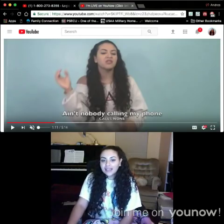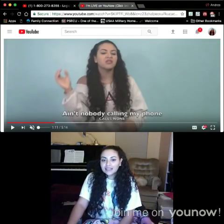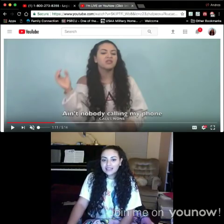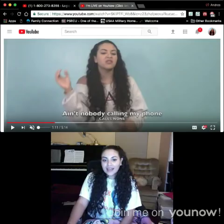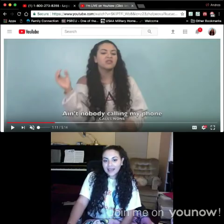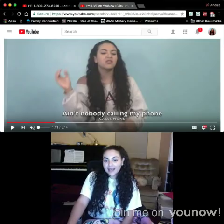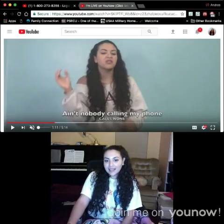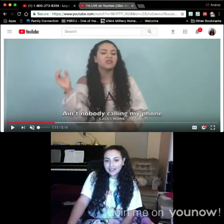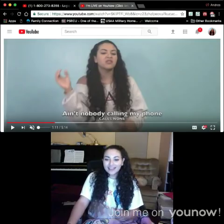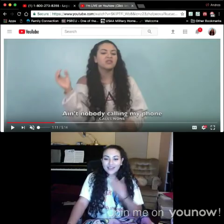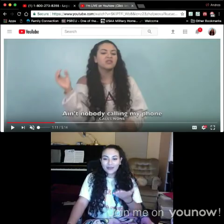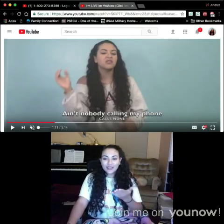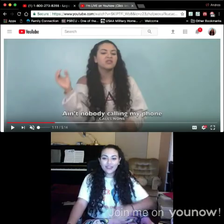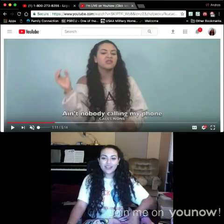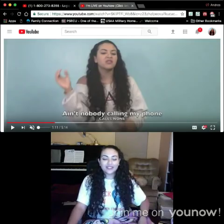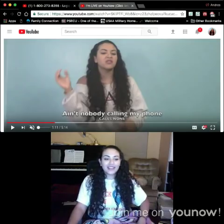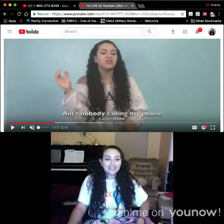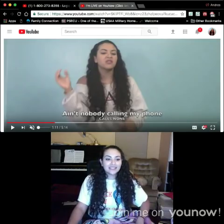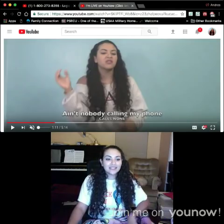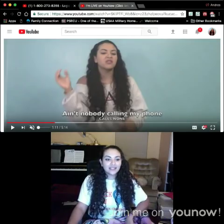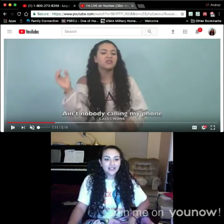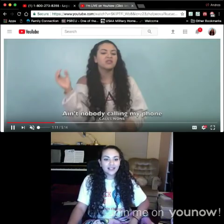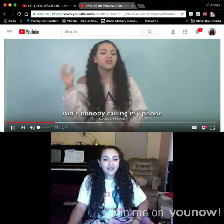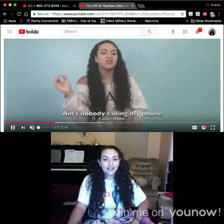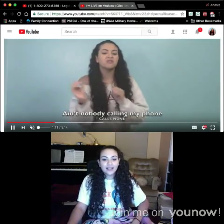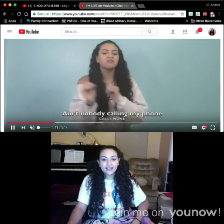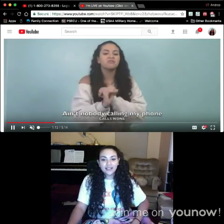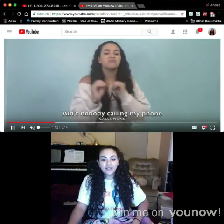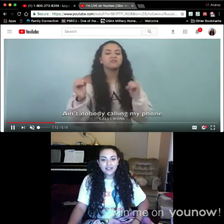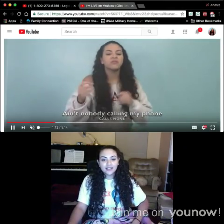Charlie. Thank you for the 100 likes.